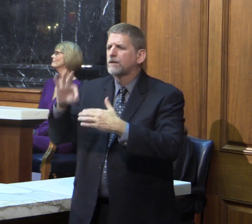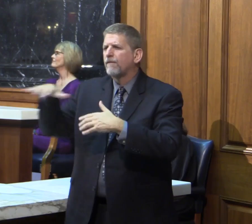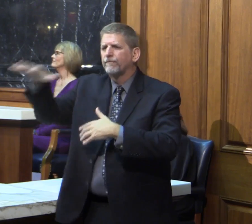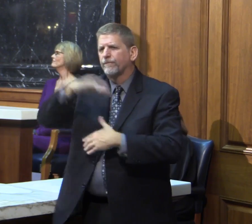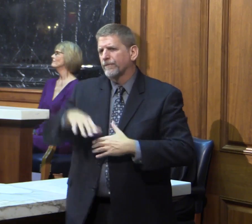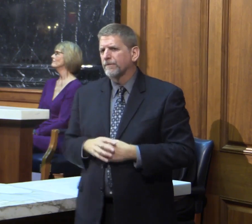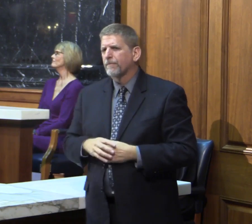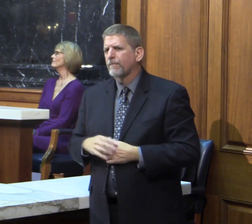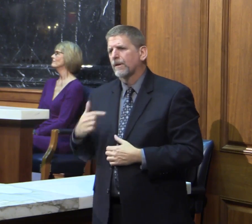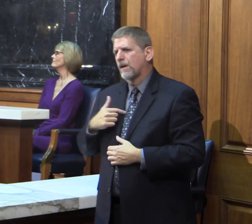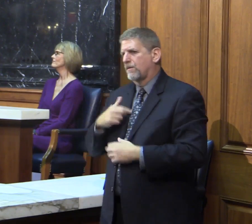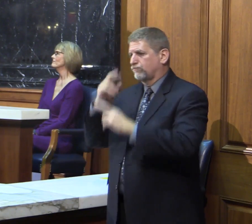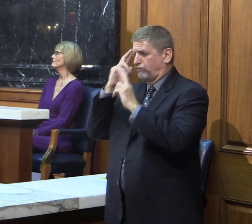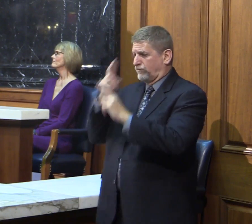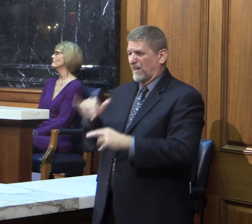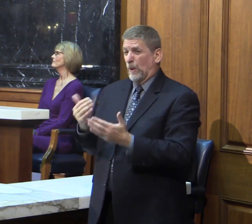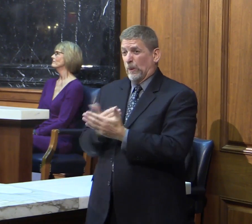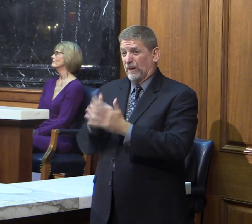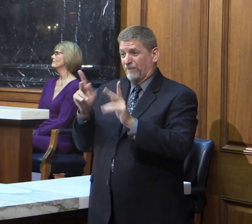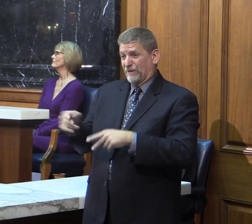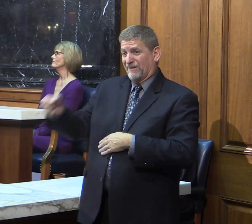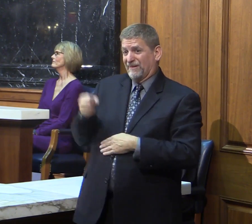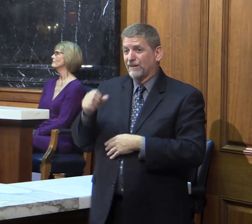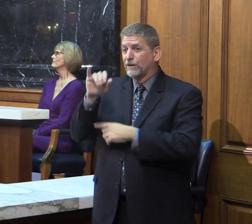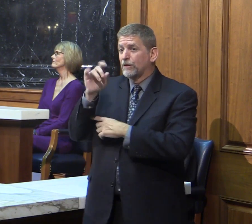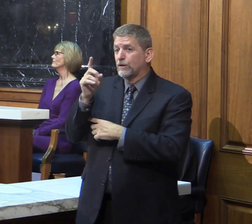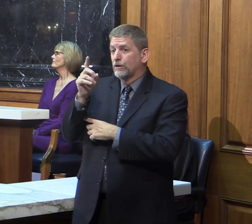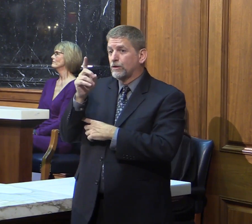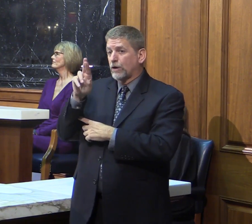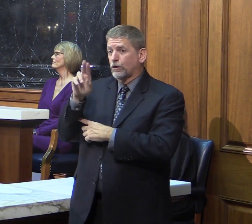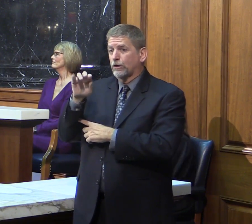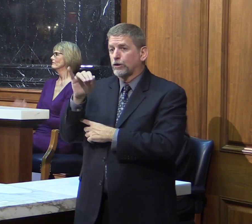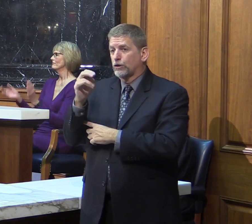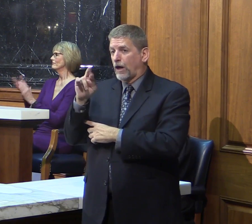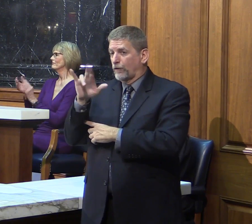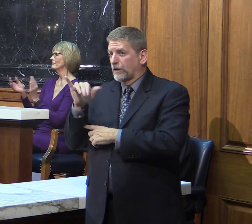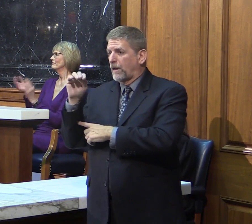respect for our new superintendent, Dr. Jennifer McCormick, and I look forward